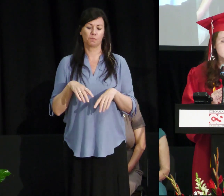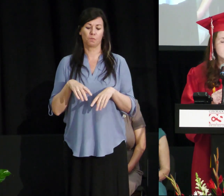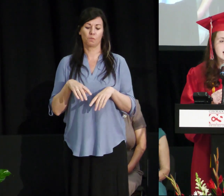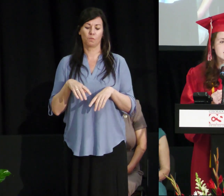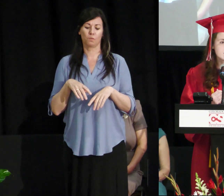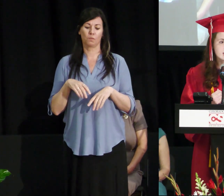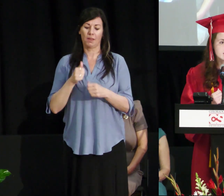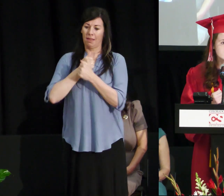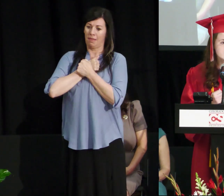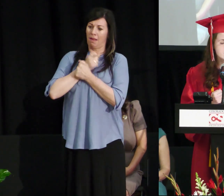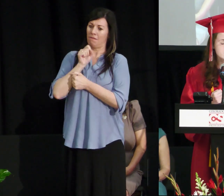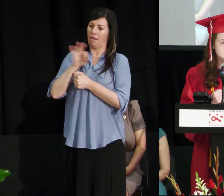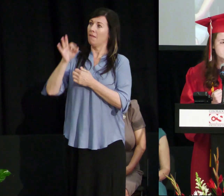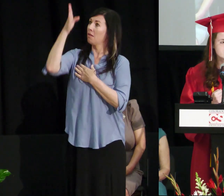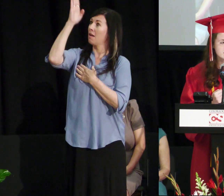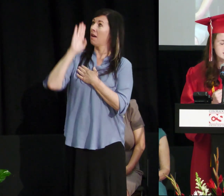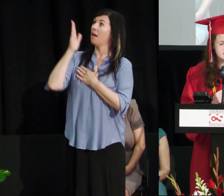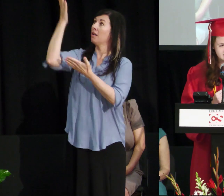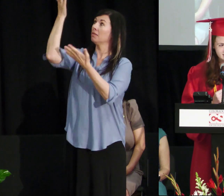the love of God with others.